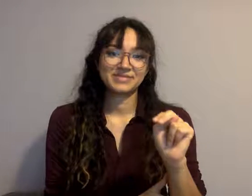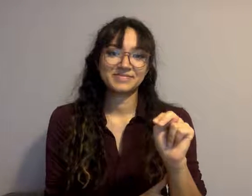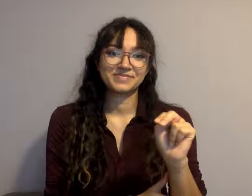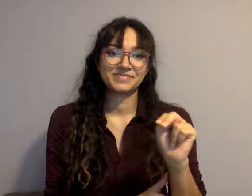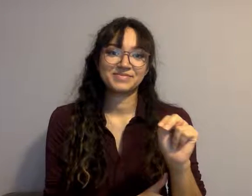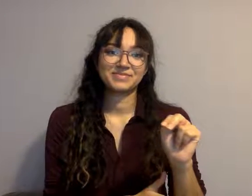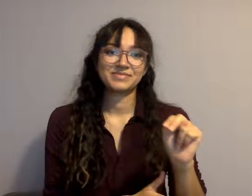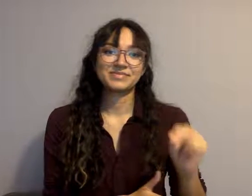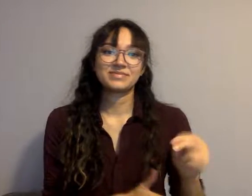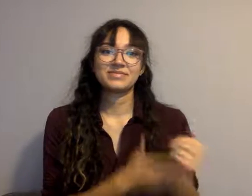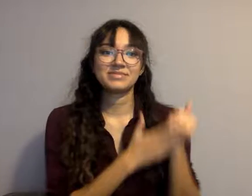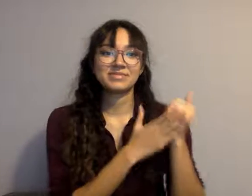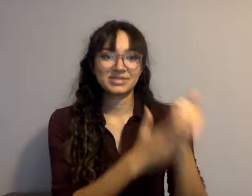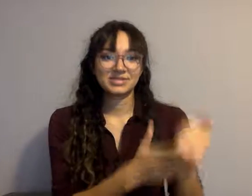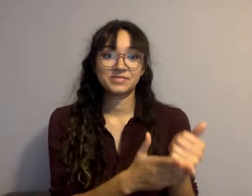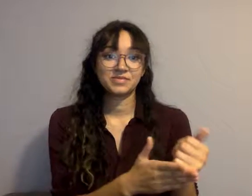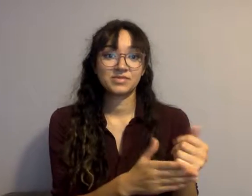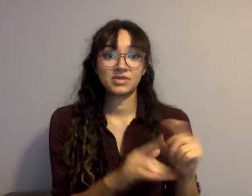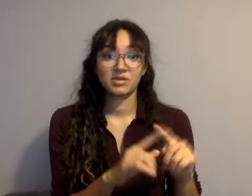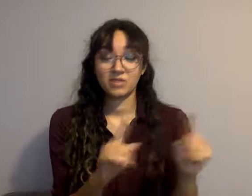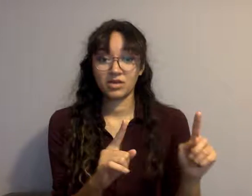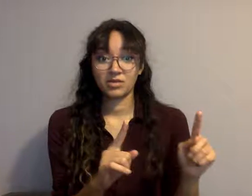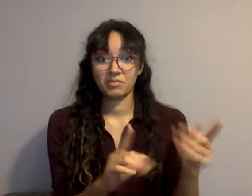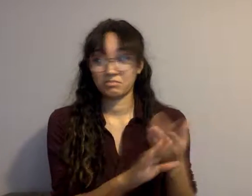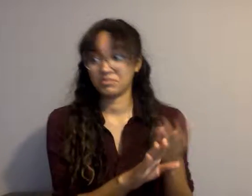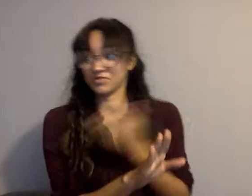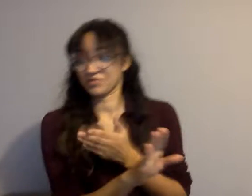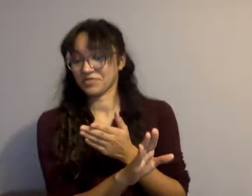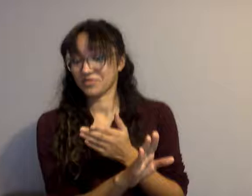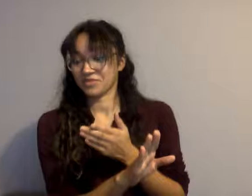out the most was when I got, before this moment,